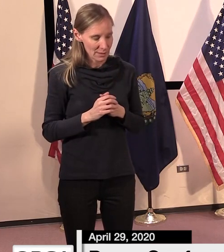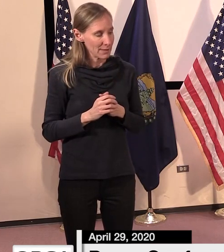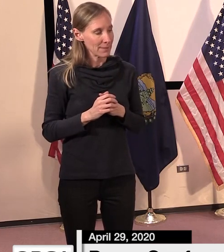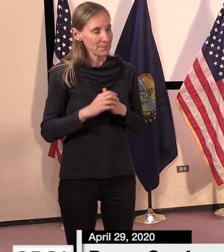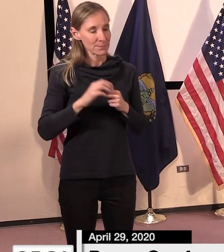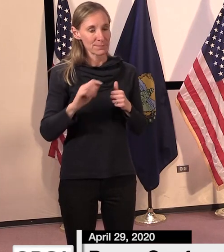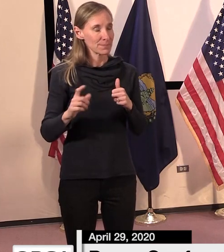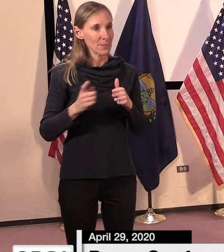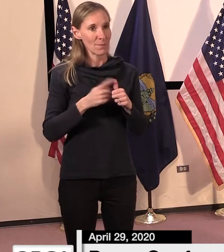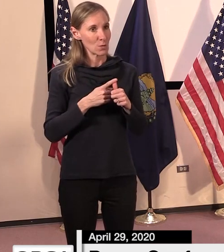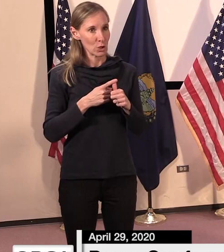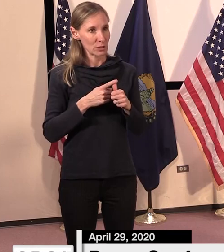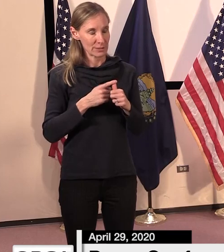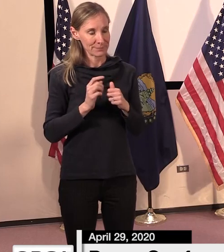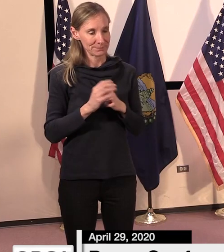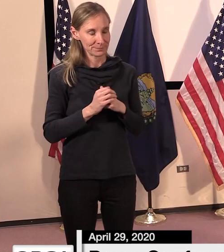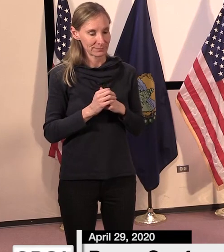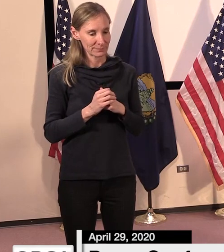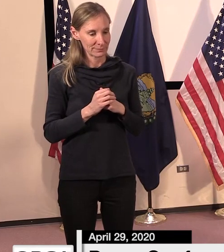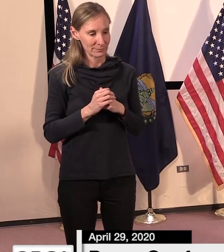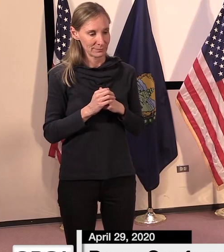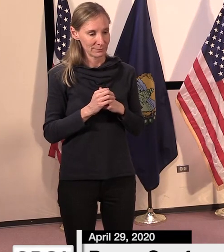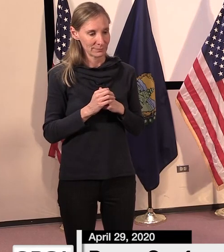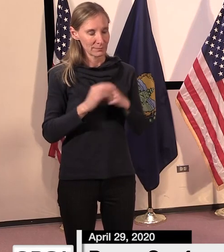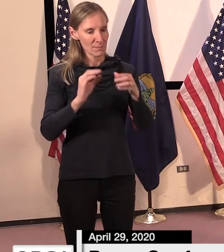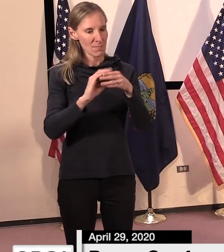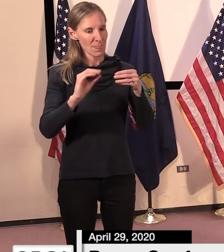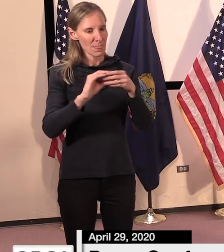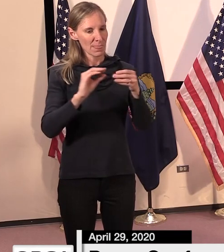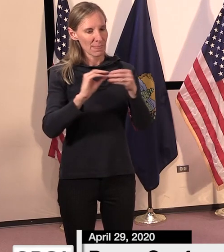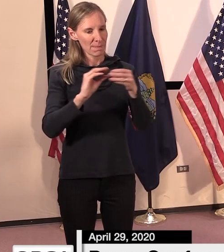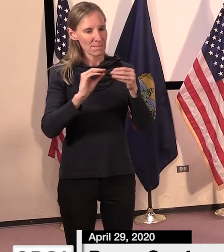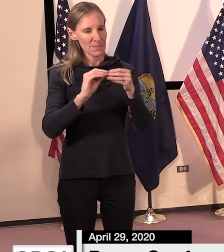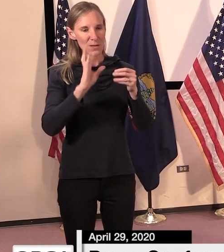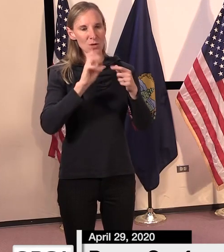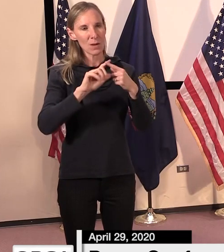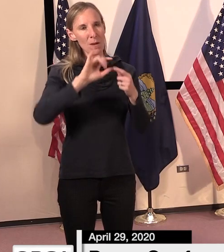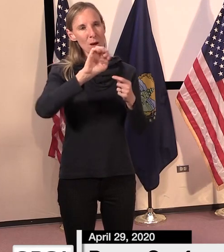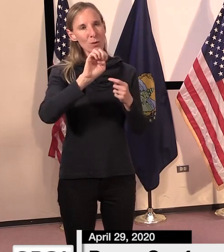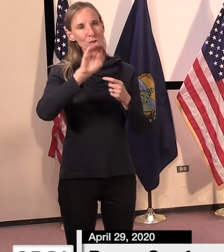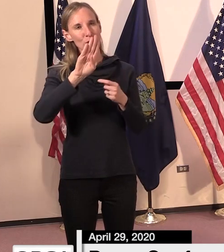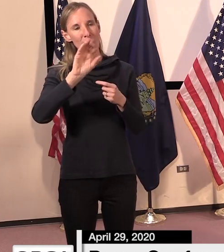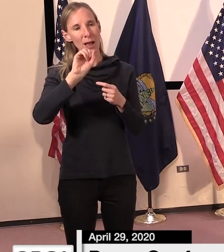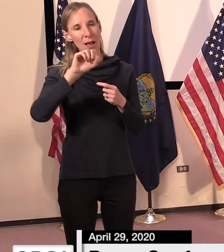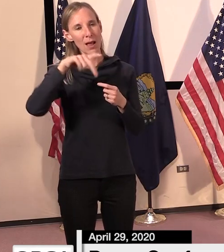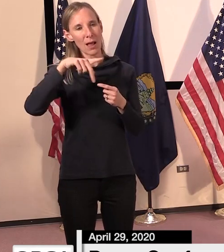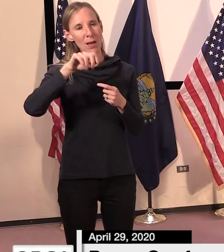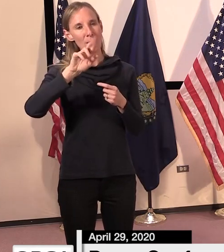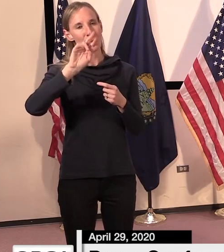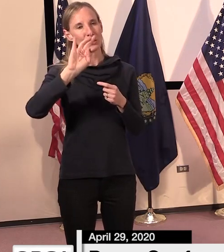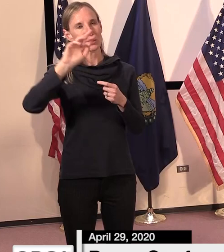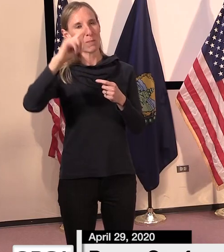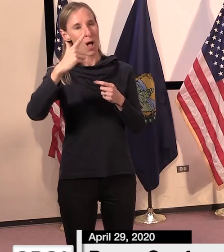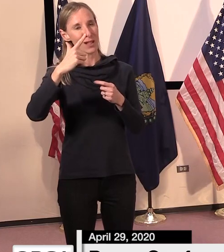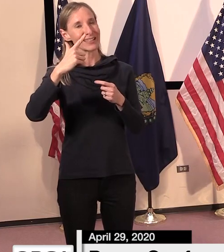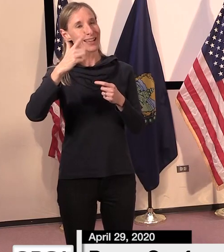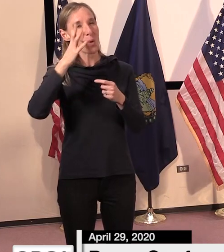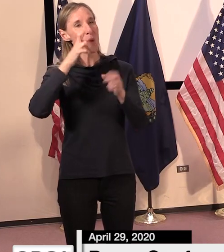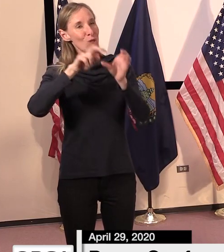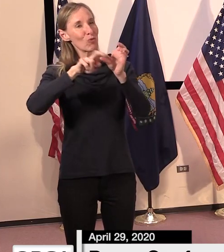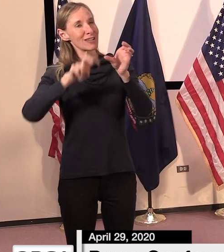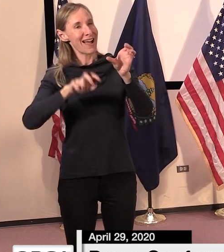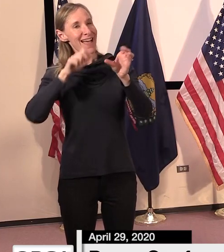first, Governor, can you speak to Jeb Spaulding's upcoming resignation this evening?